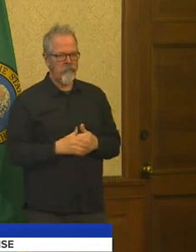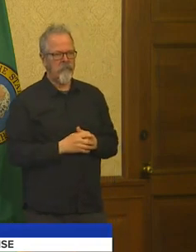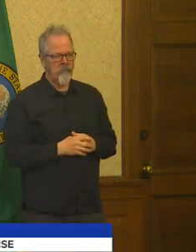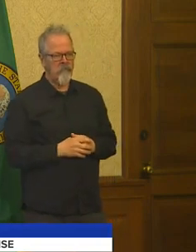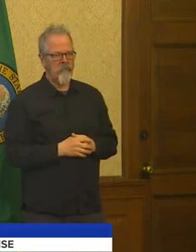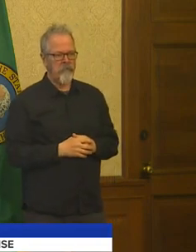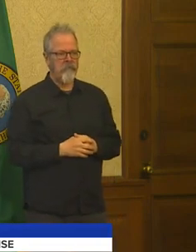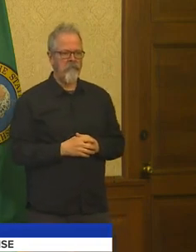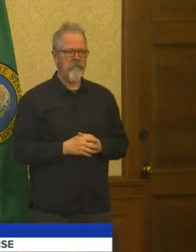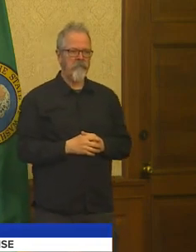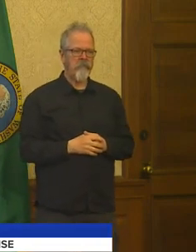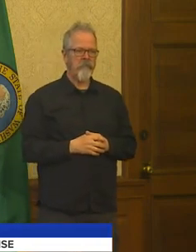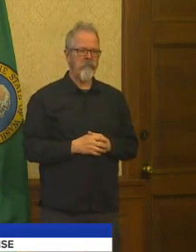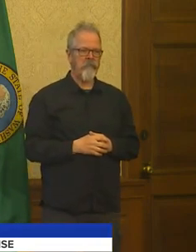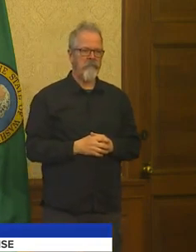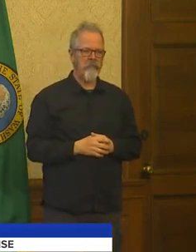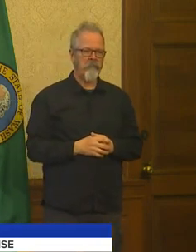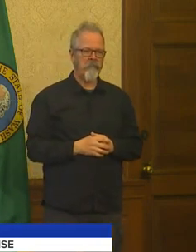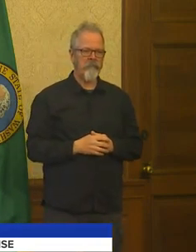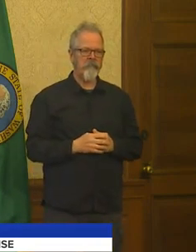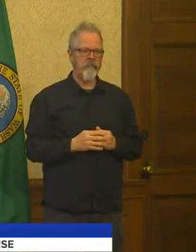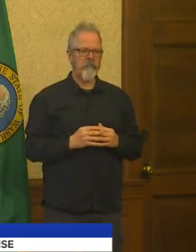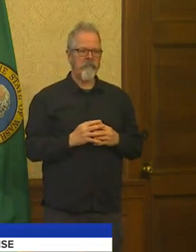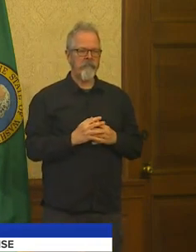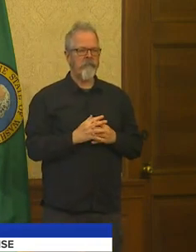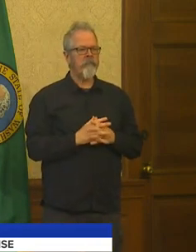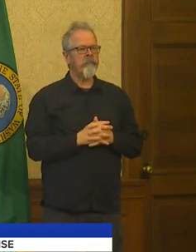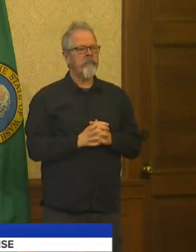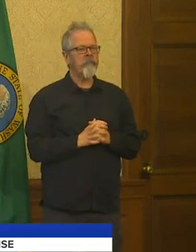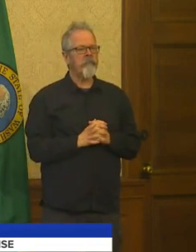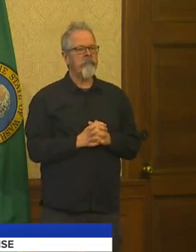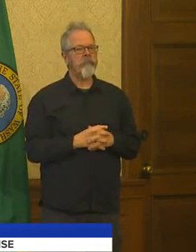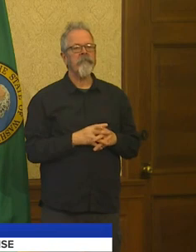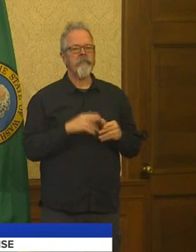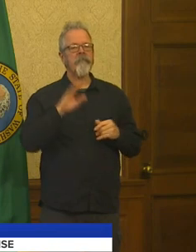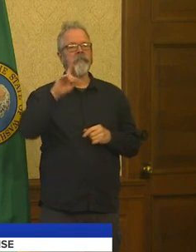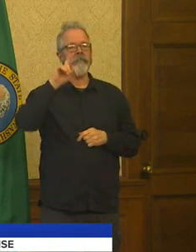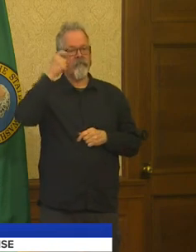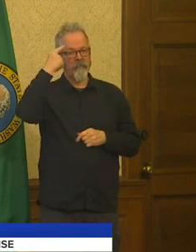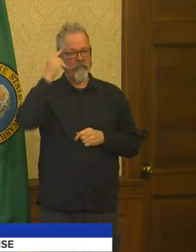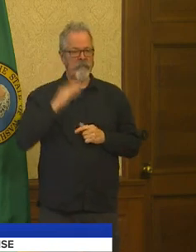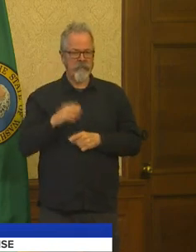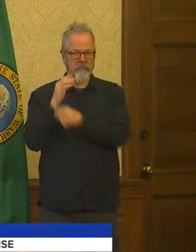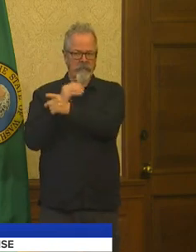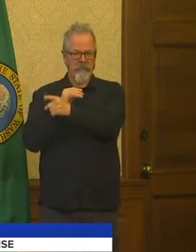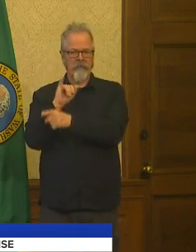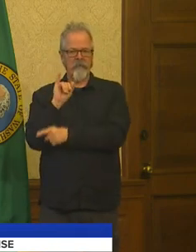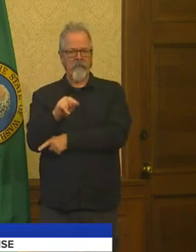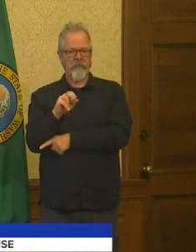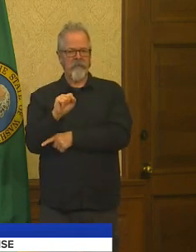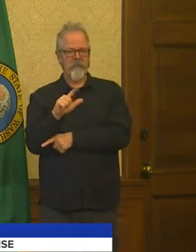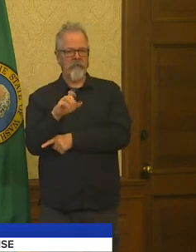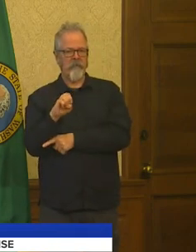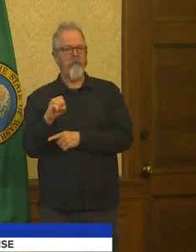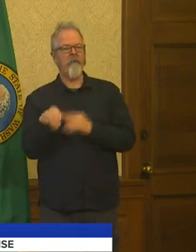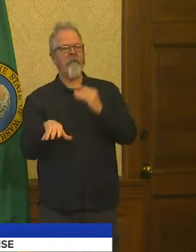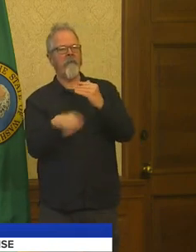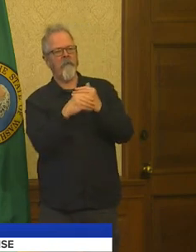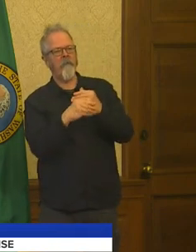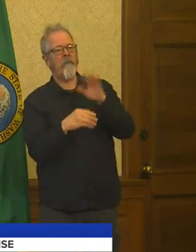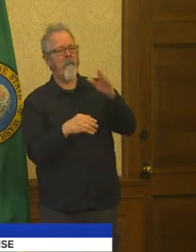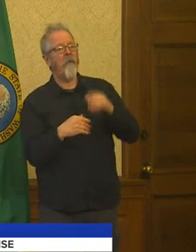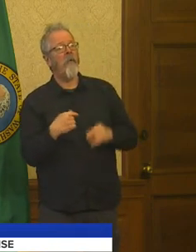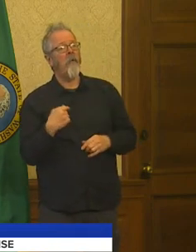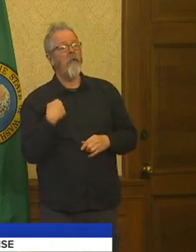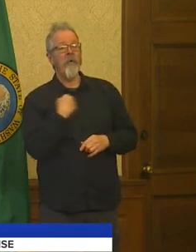just turn it off in 5 minutes, turn it on in 5 minutes, is you have to get the people to come to work, get the schedule, get the maintenance